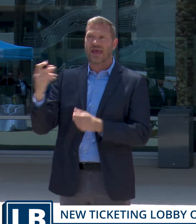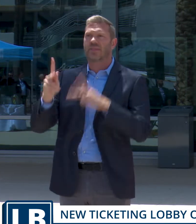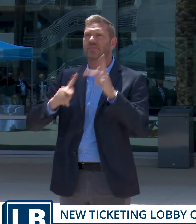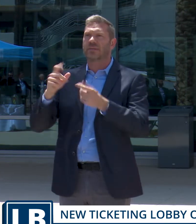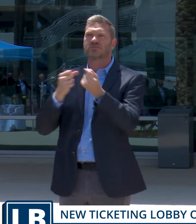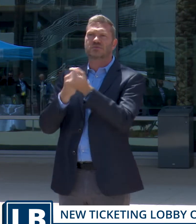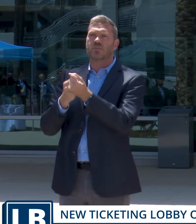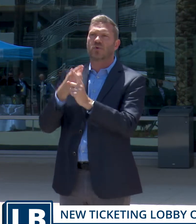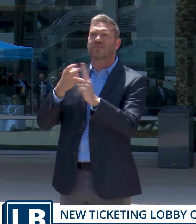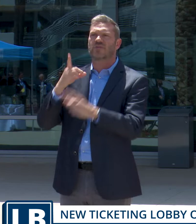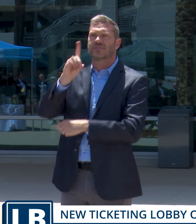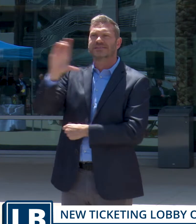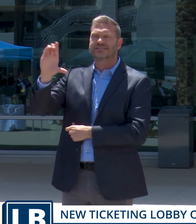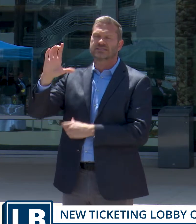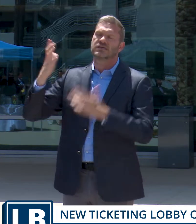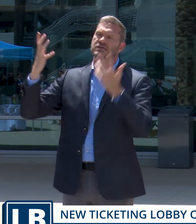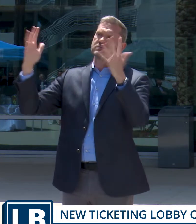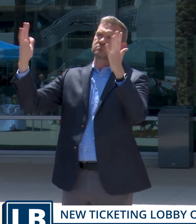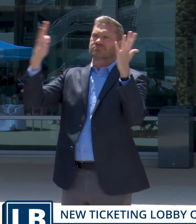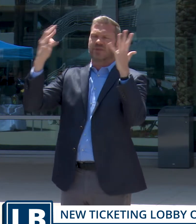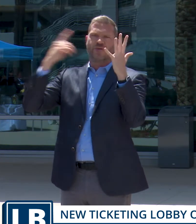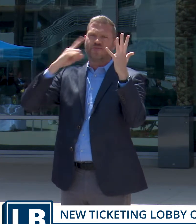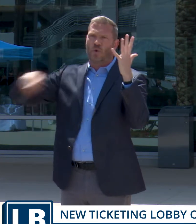Let's give them a big round of applause and a big thank you.